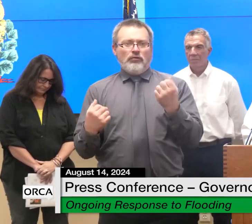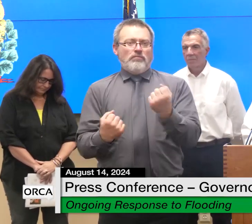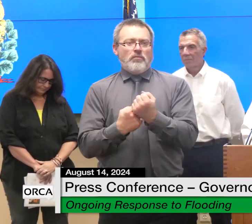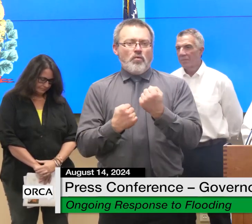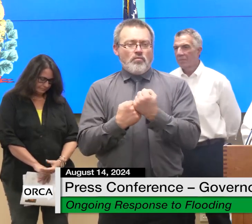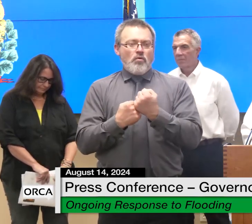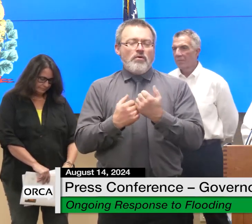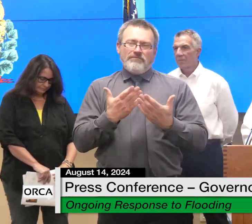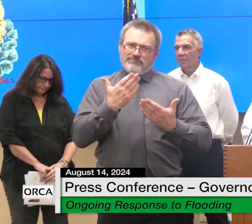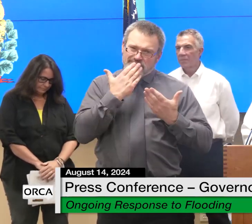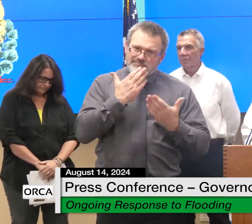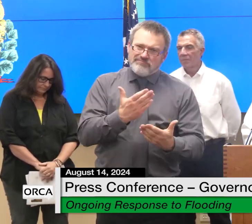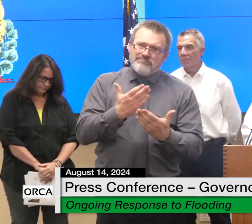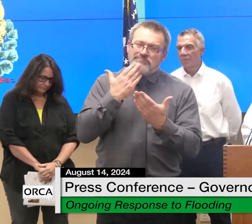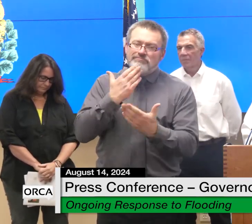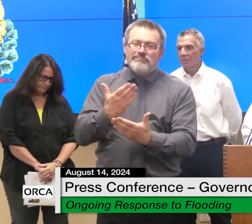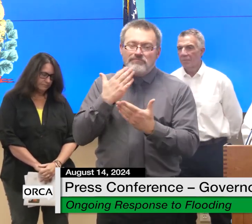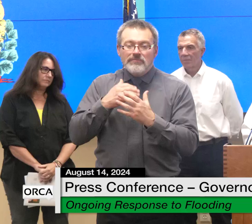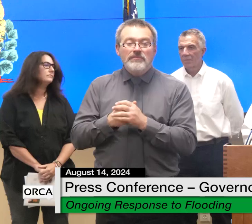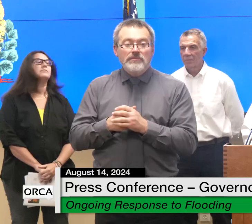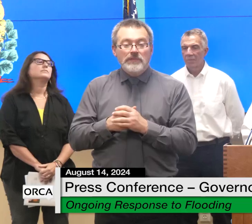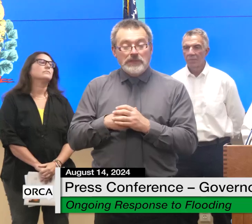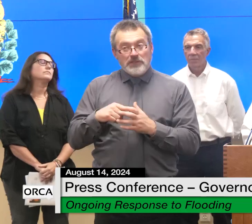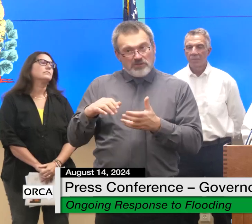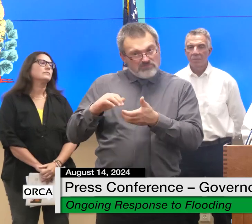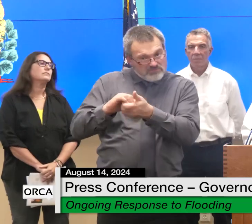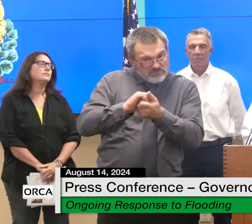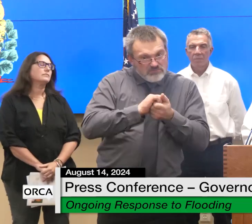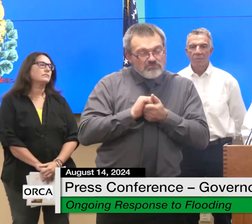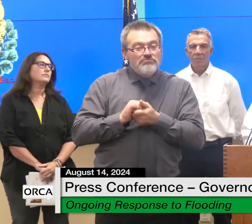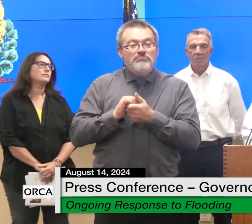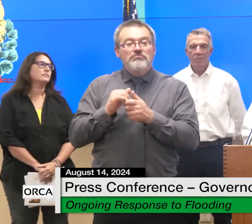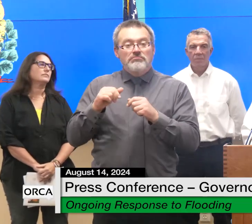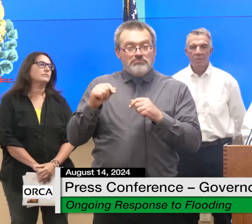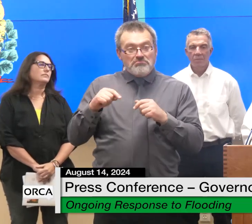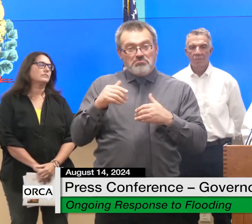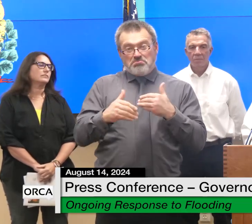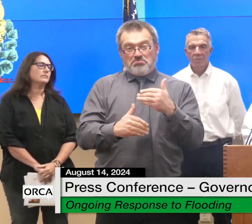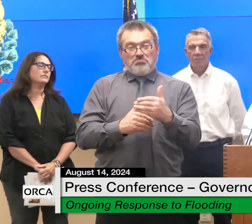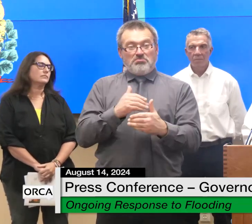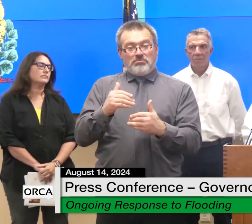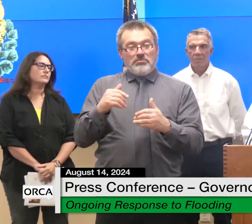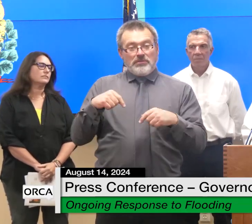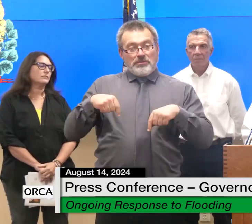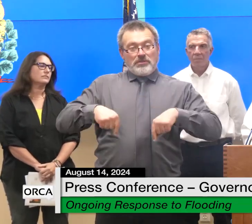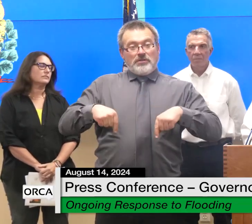through the Volunteer Organizations Active in Disaster, or VOAD.